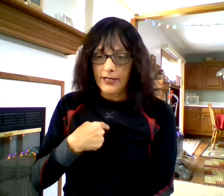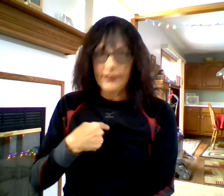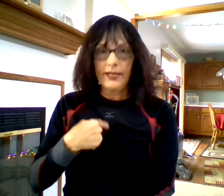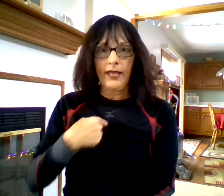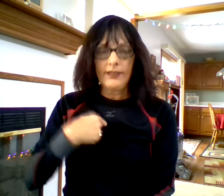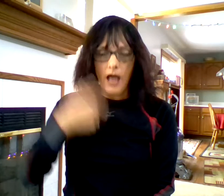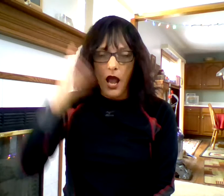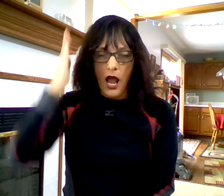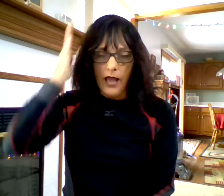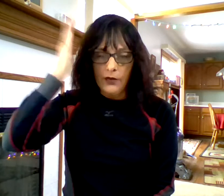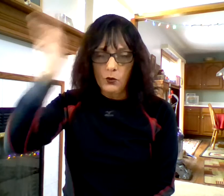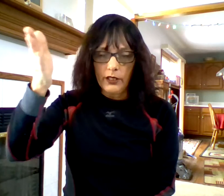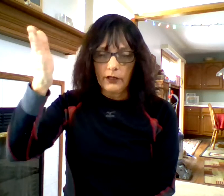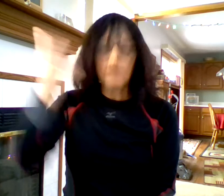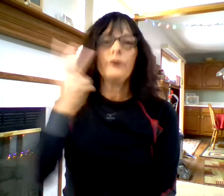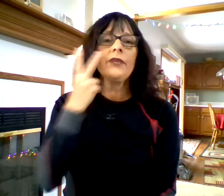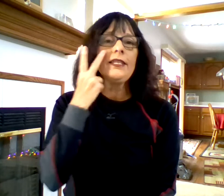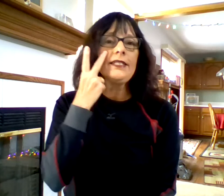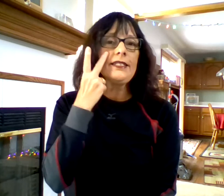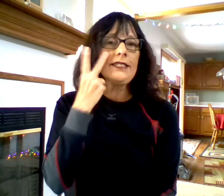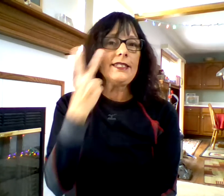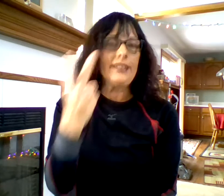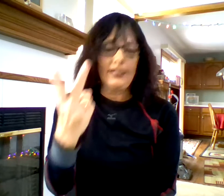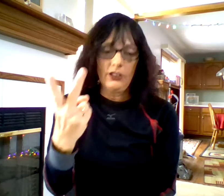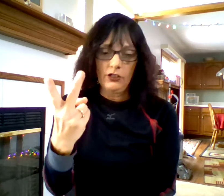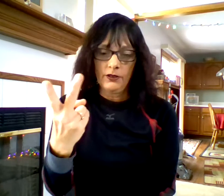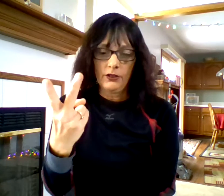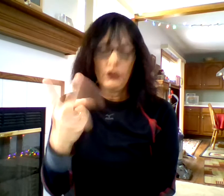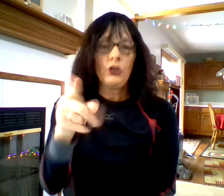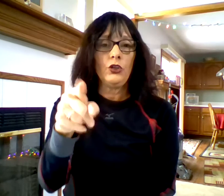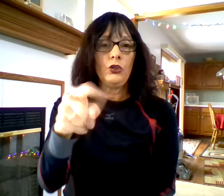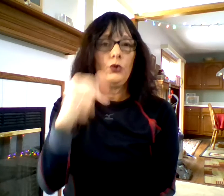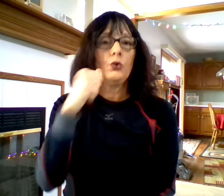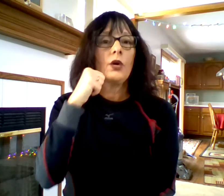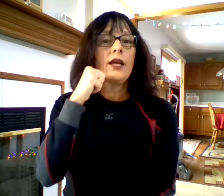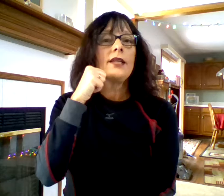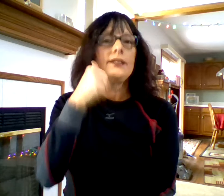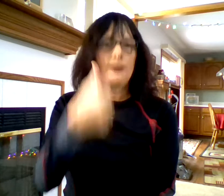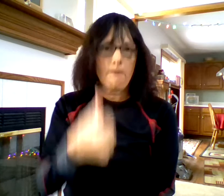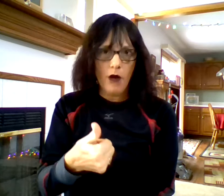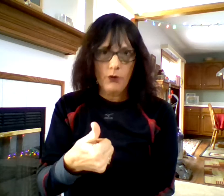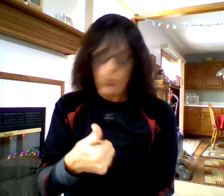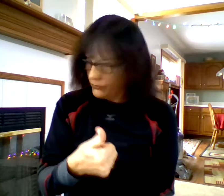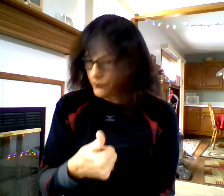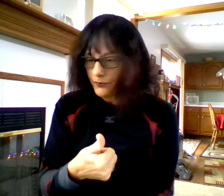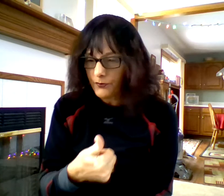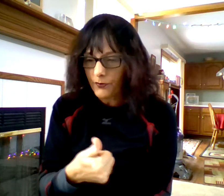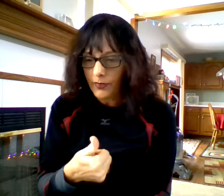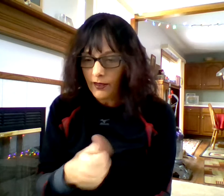sentence 8, I will see you tomorrow.